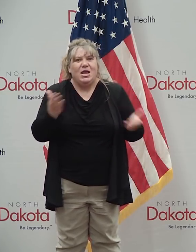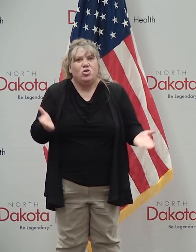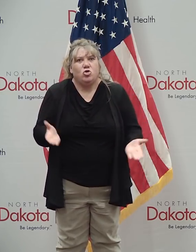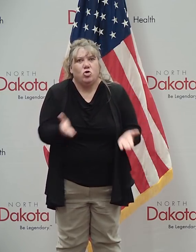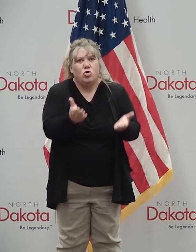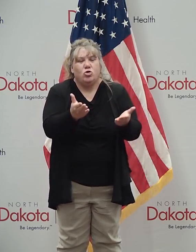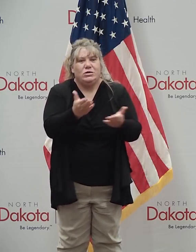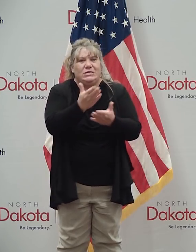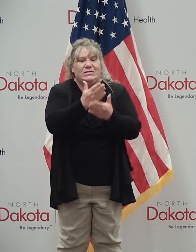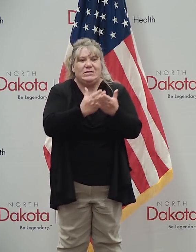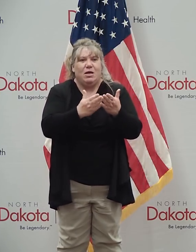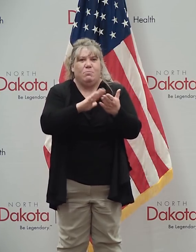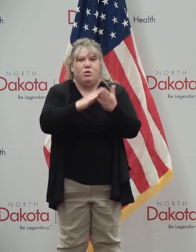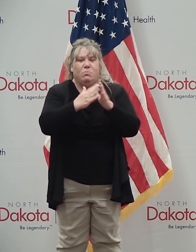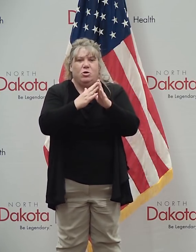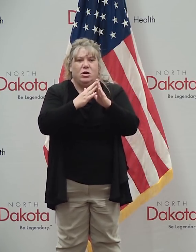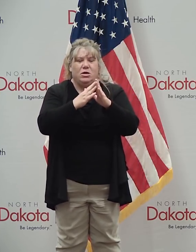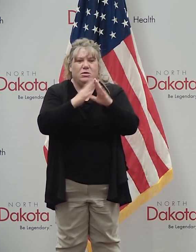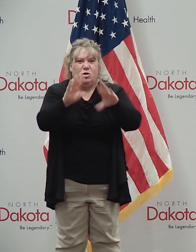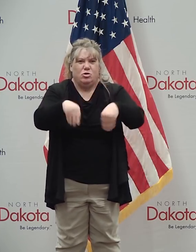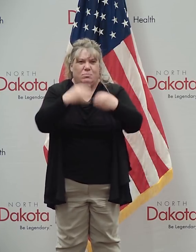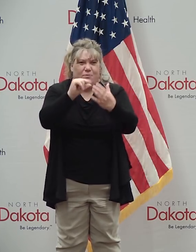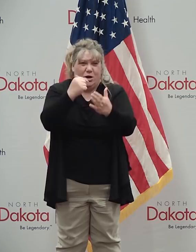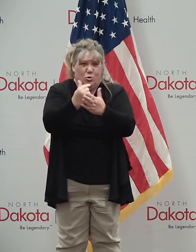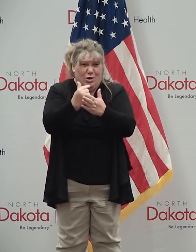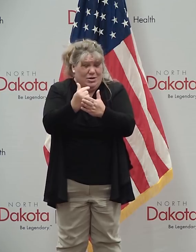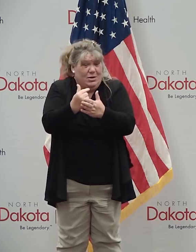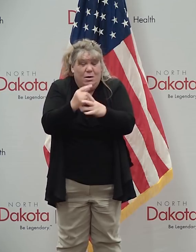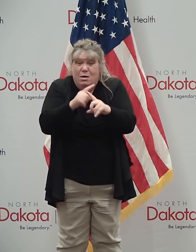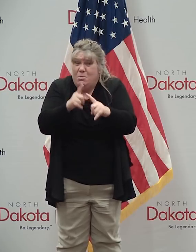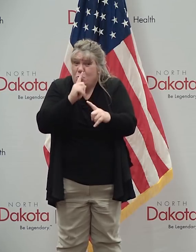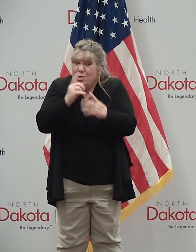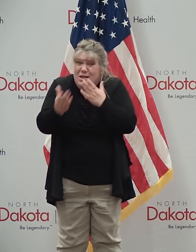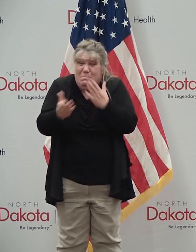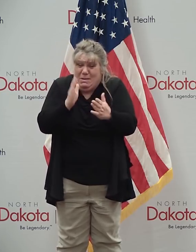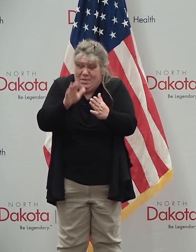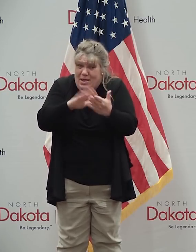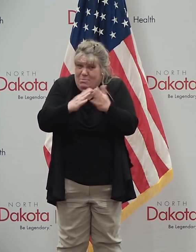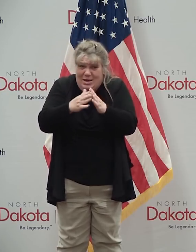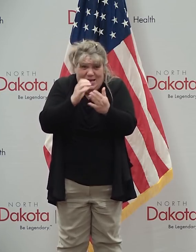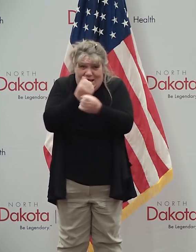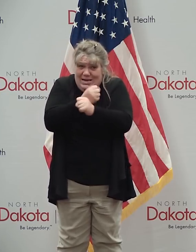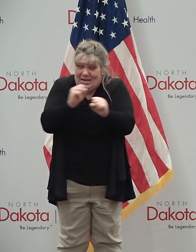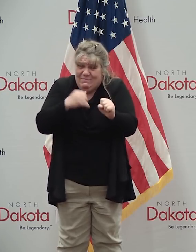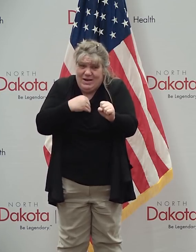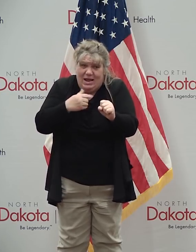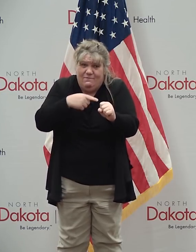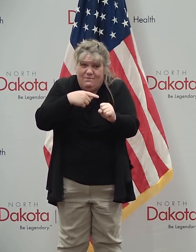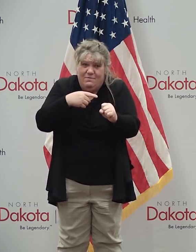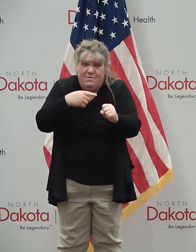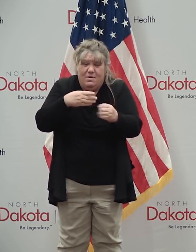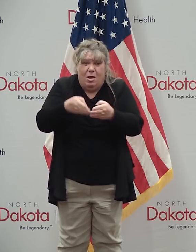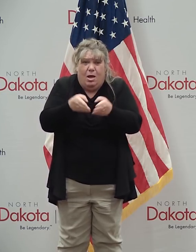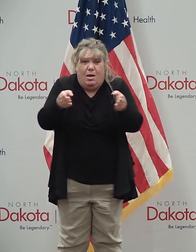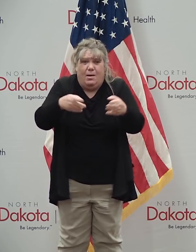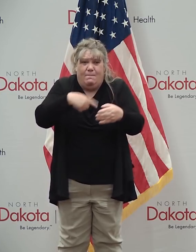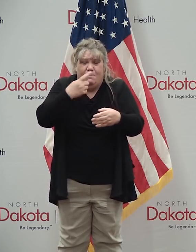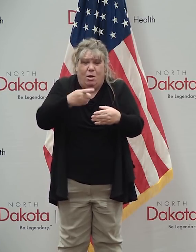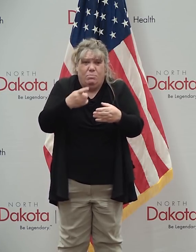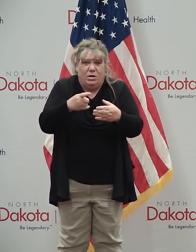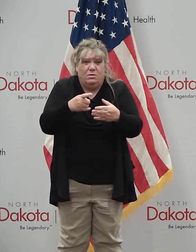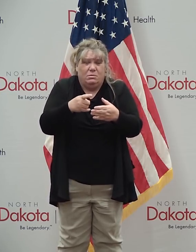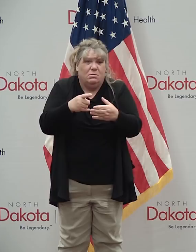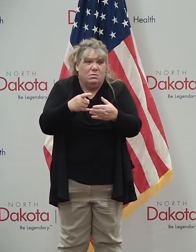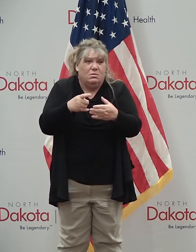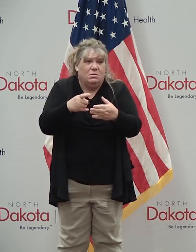encourage some communities to host events that it might not be as safe as we'd like them to? As a former school board member myself, I was a school board